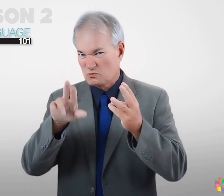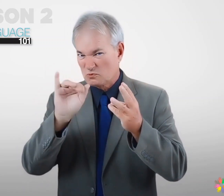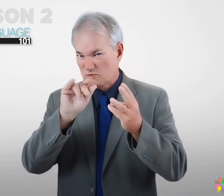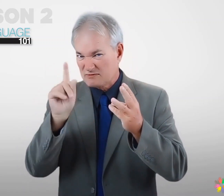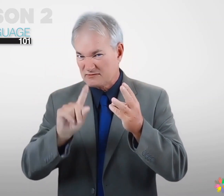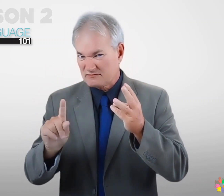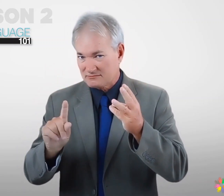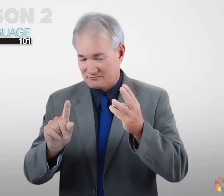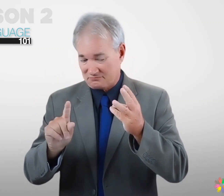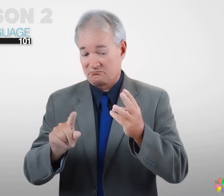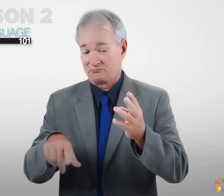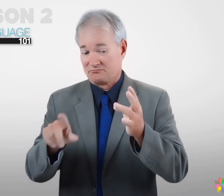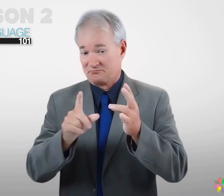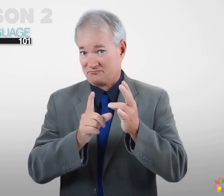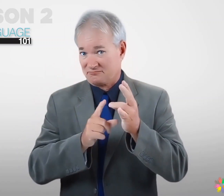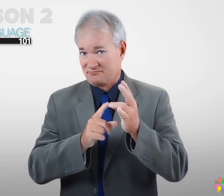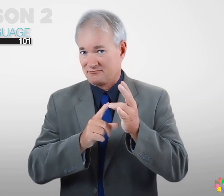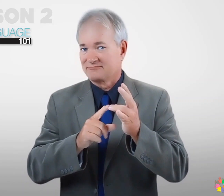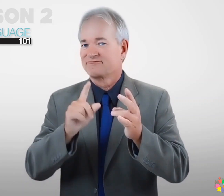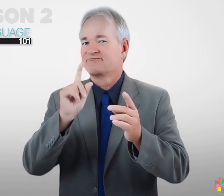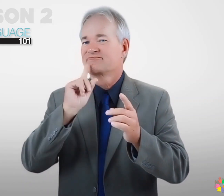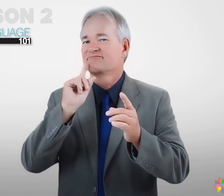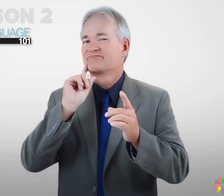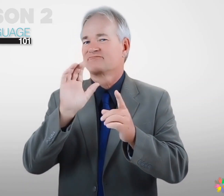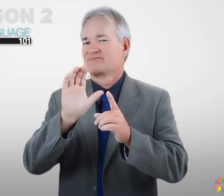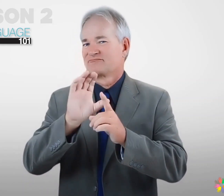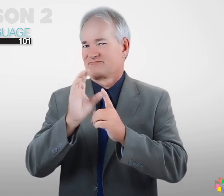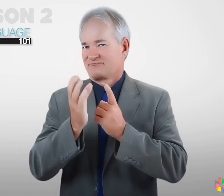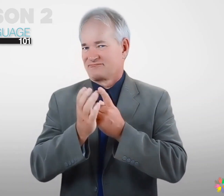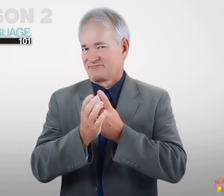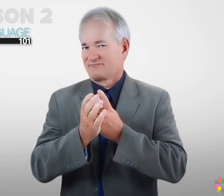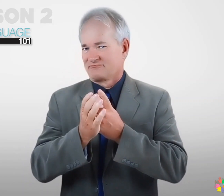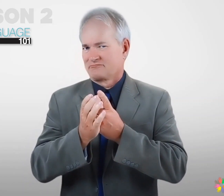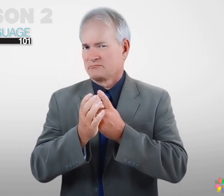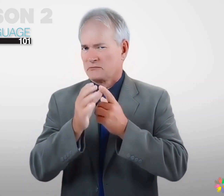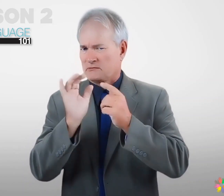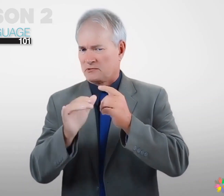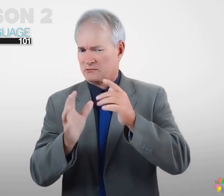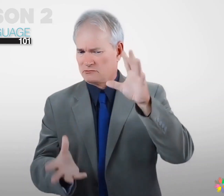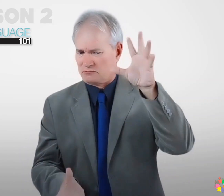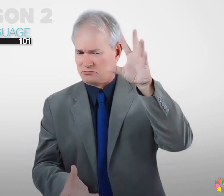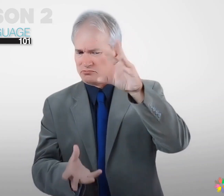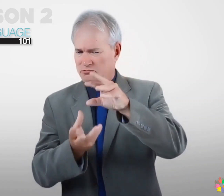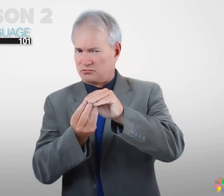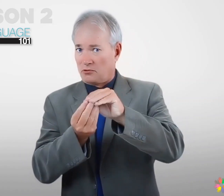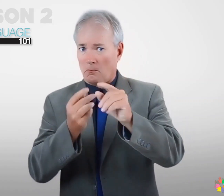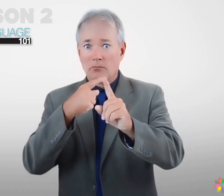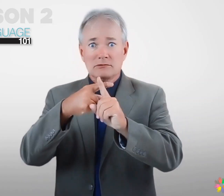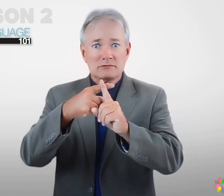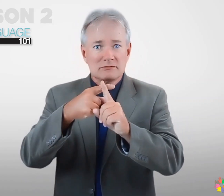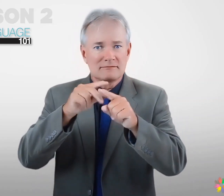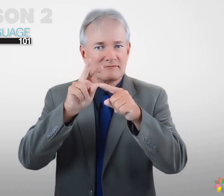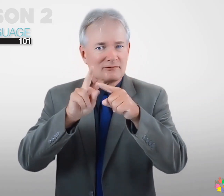quiz, and some deaf culture. Don't worry, we have vocabulary too.